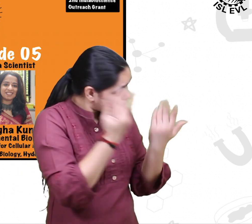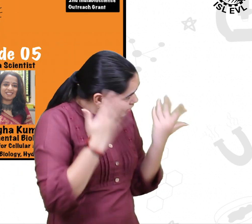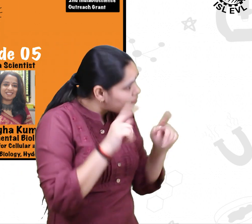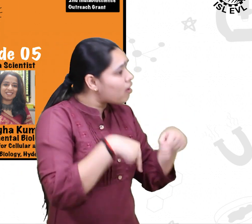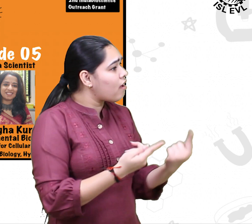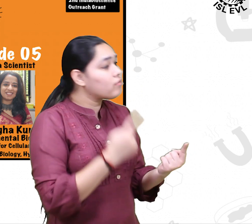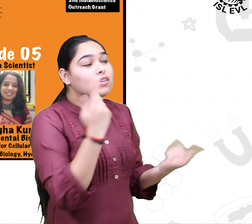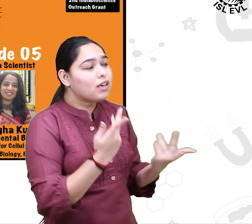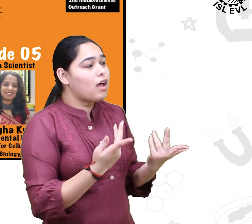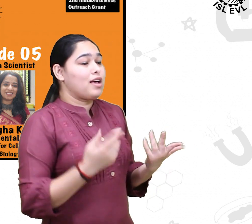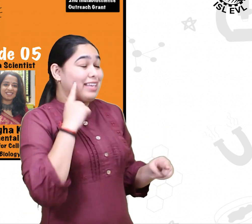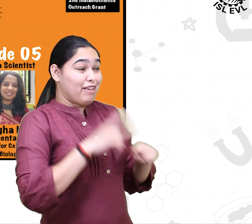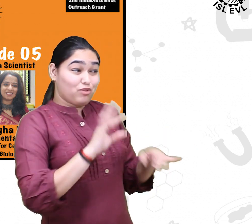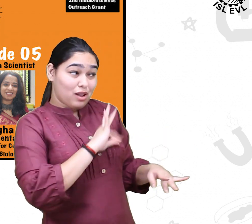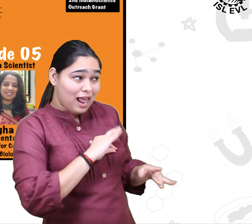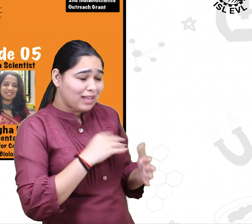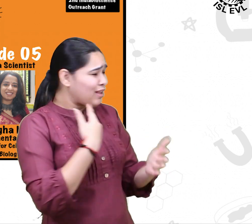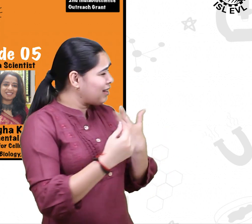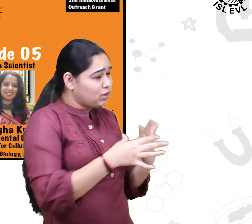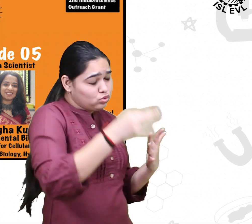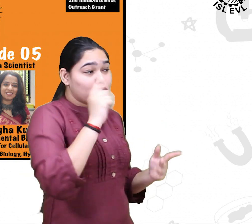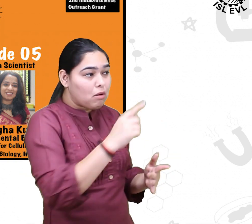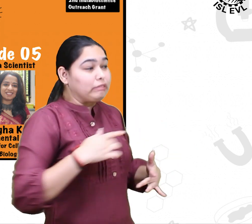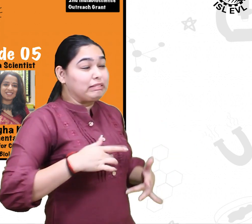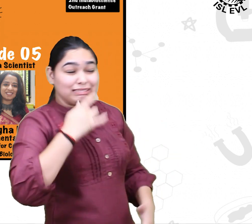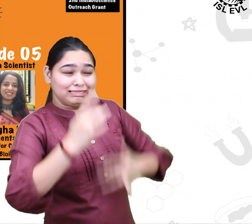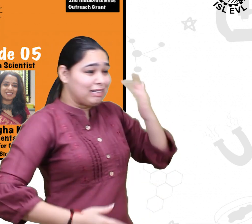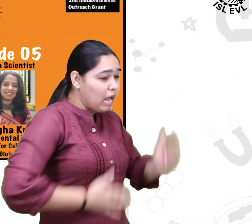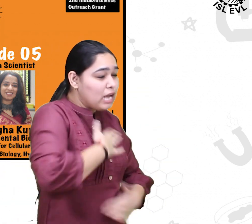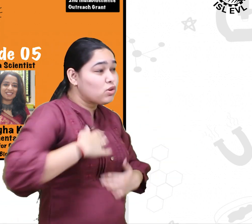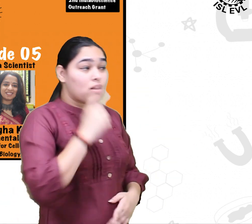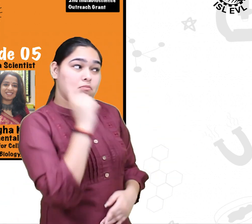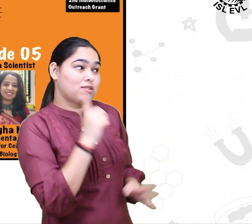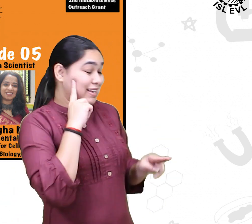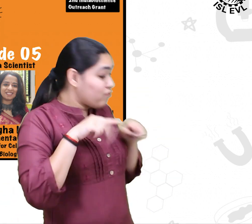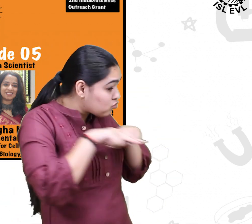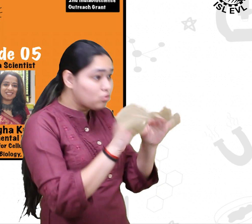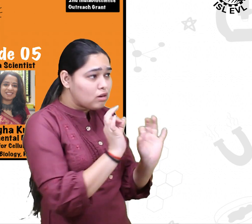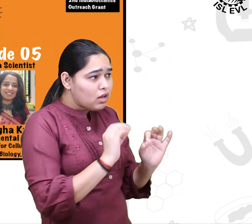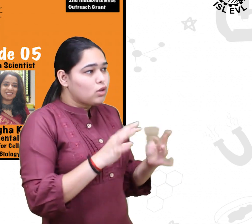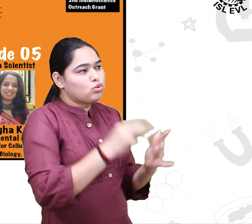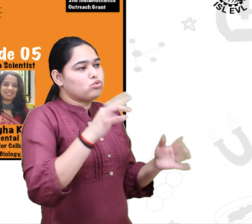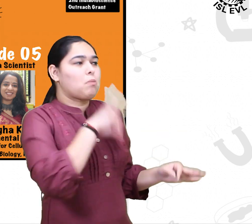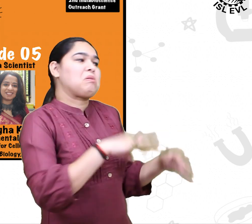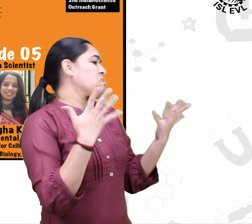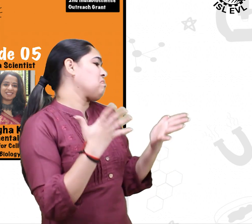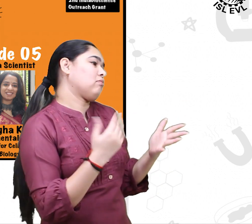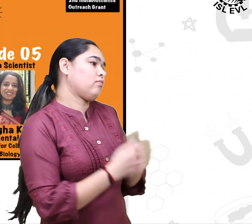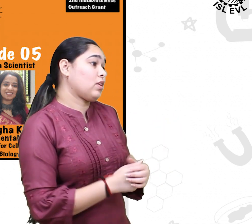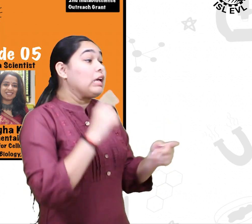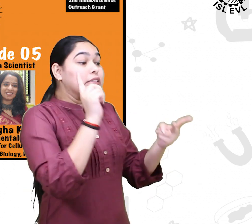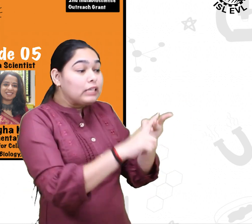it with all their passion. But listeners, what we know about snake embryos and snake genes